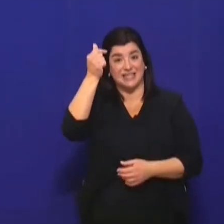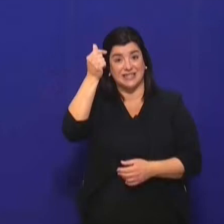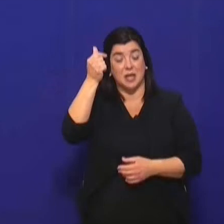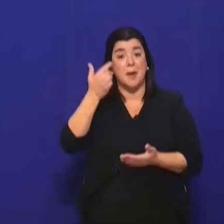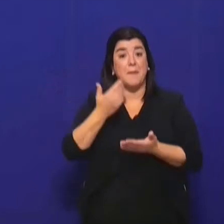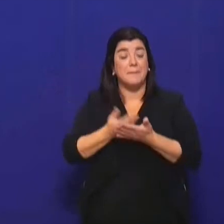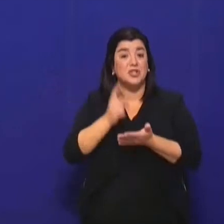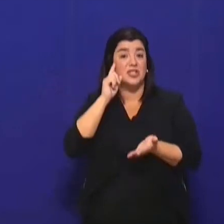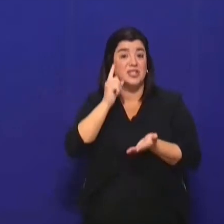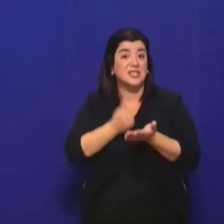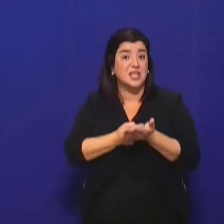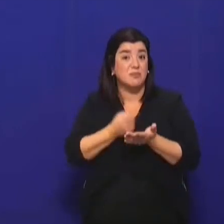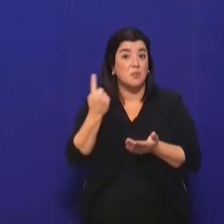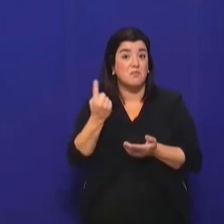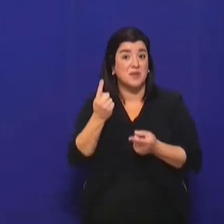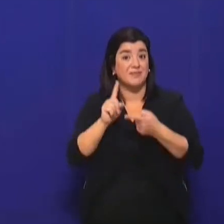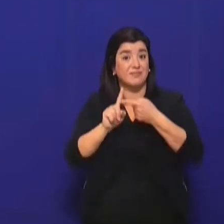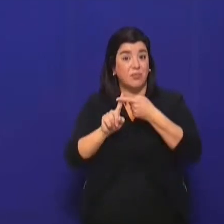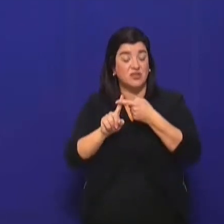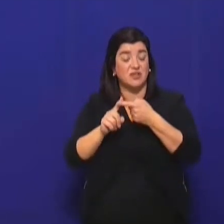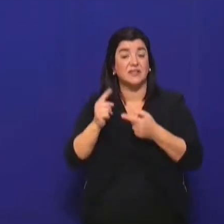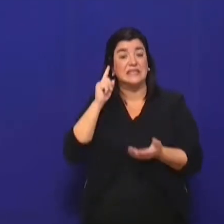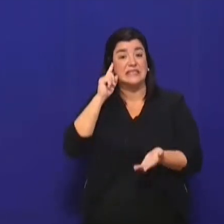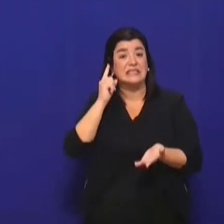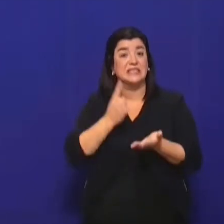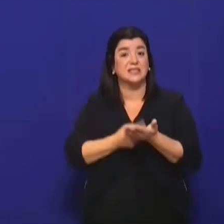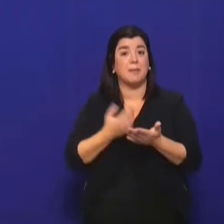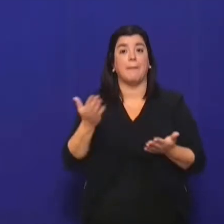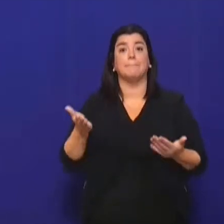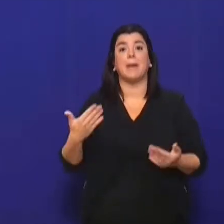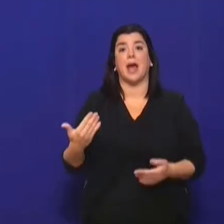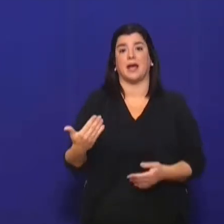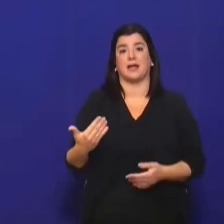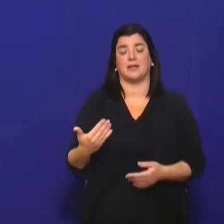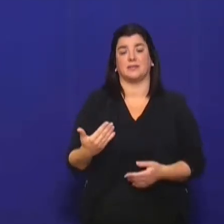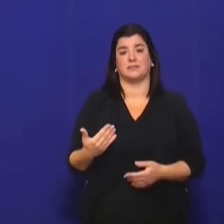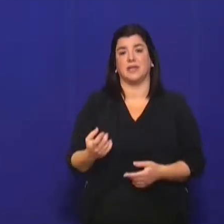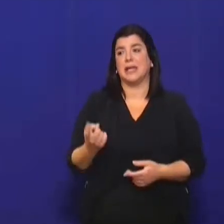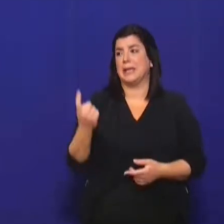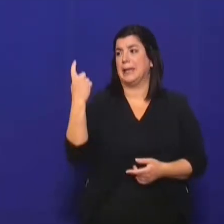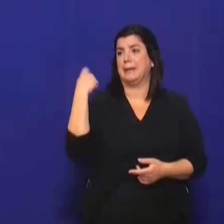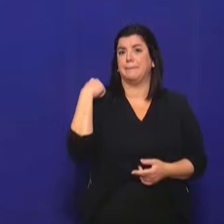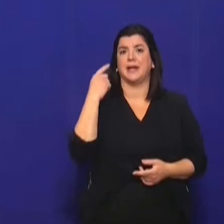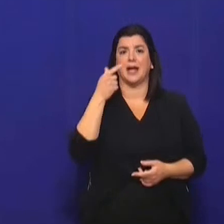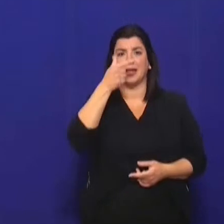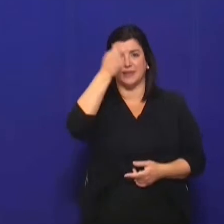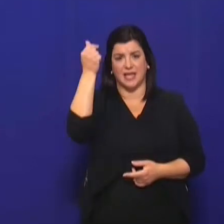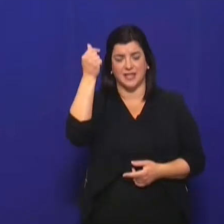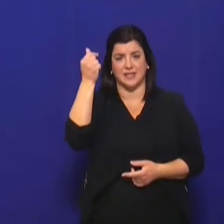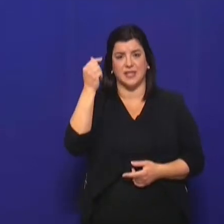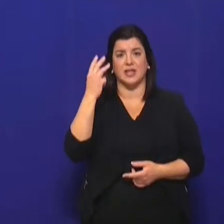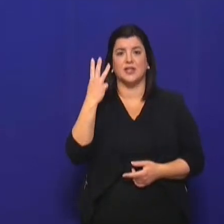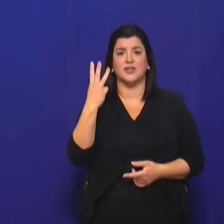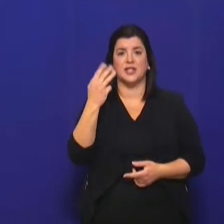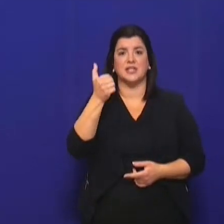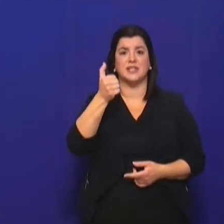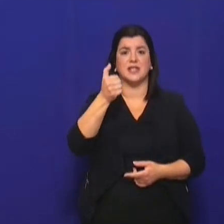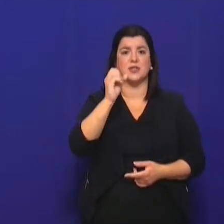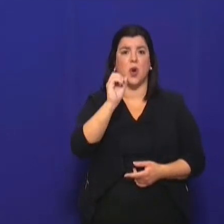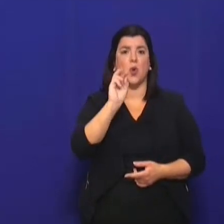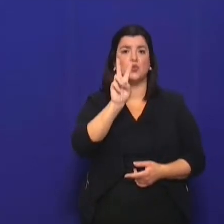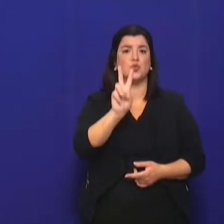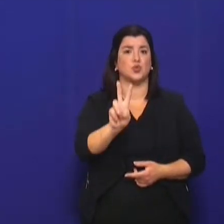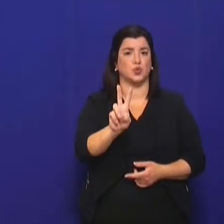jista' jkun malajr. U allura mit-testijiet li saru il-bieraħ, infatti il-bieraħ saru 3602,